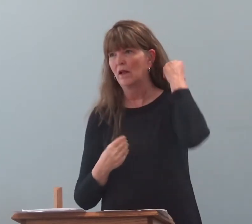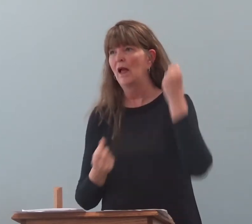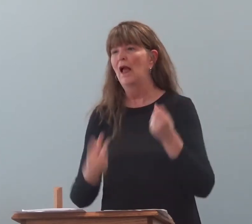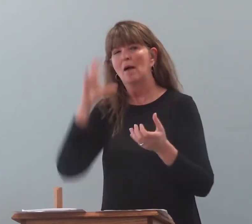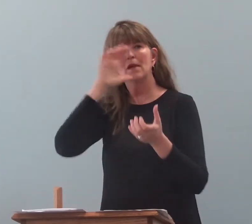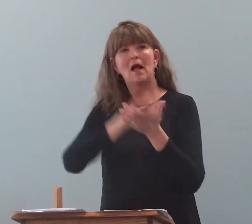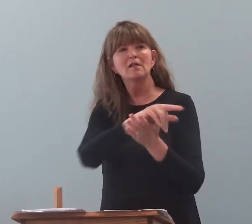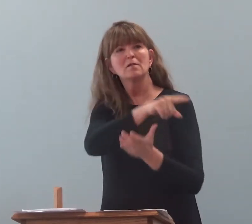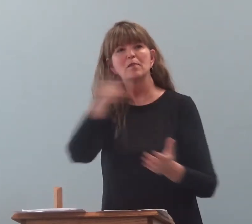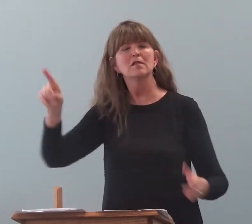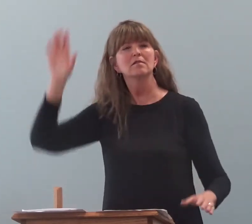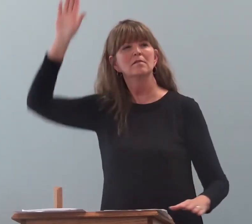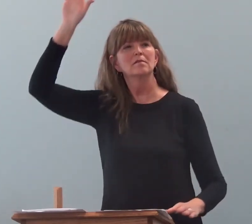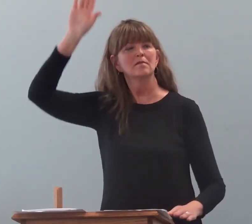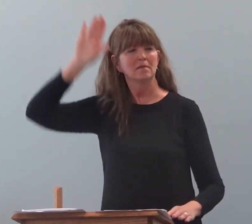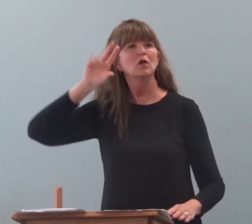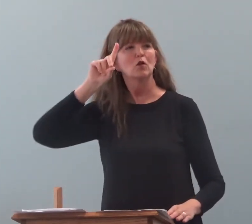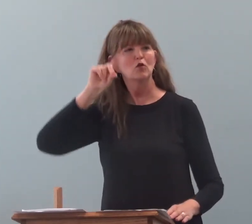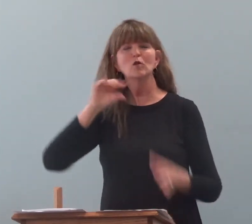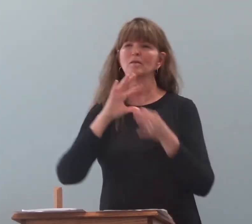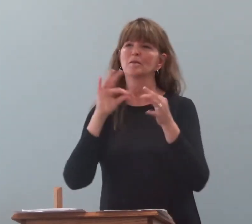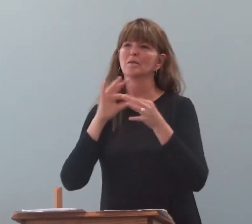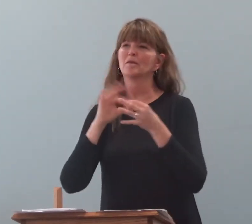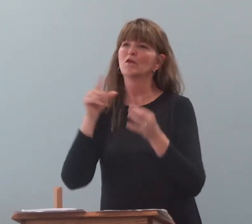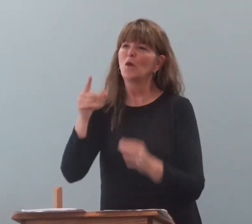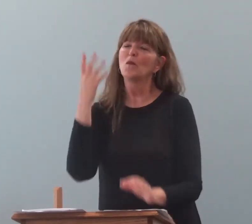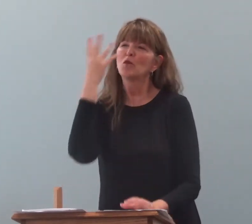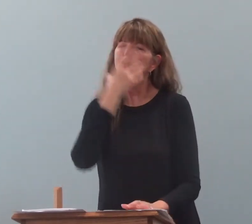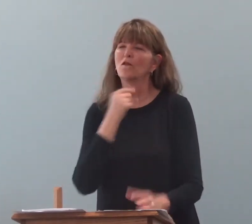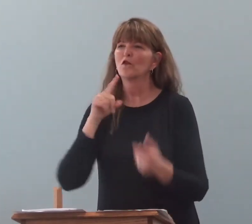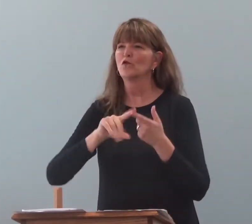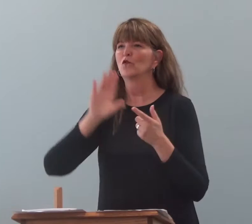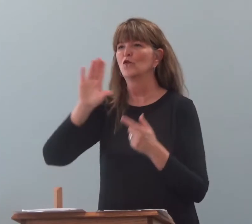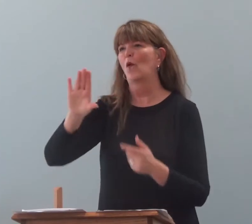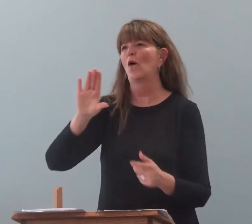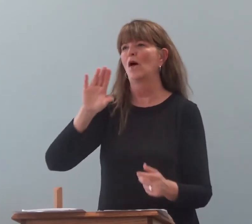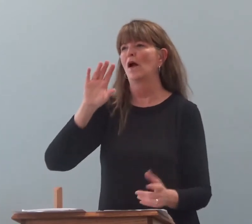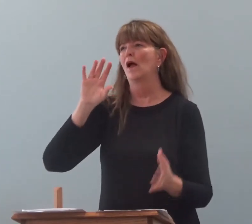They like to, how many of you husbands tell your wives that you think they're beautiful?